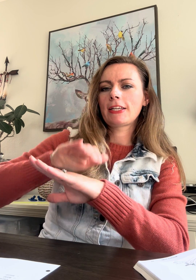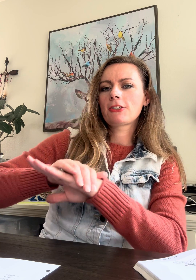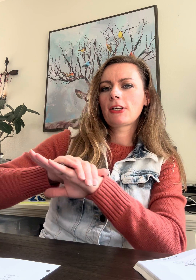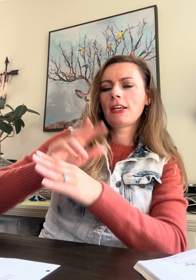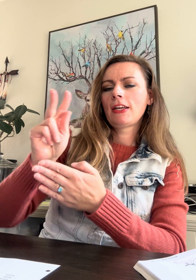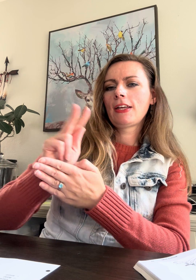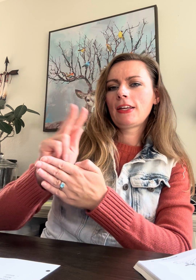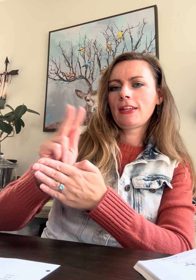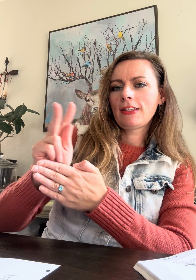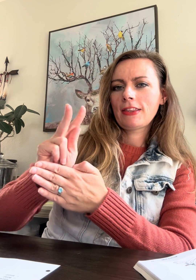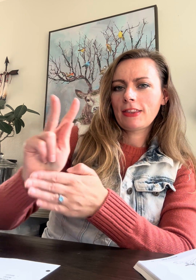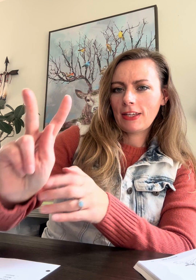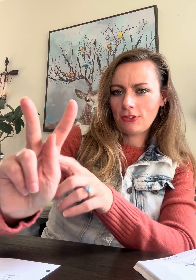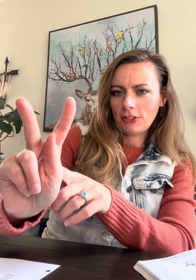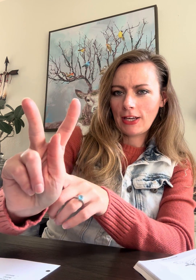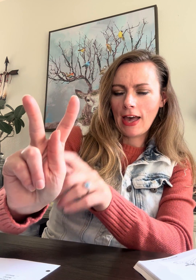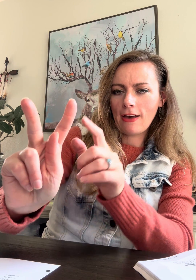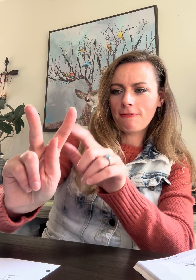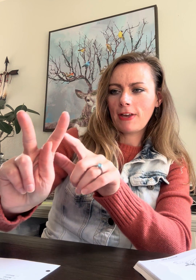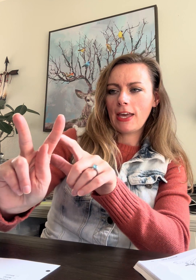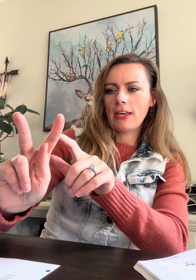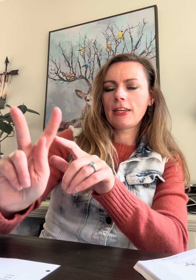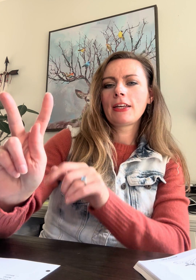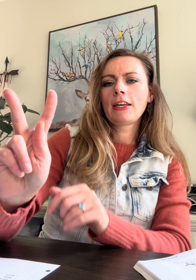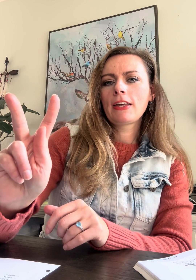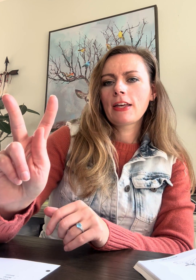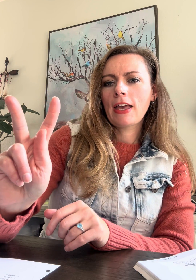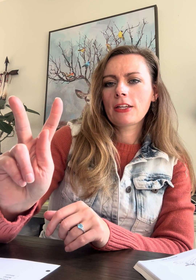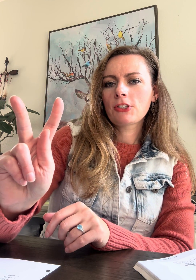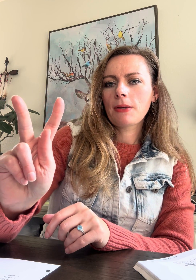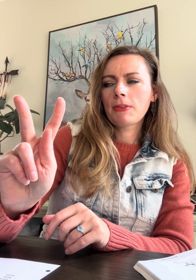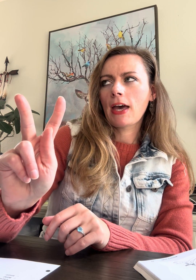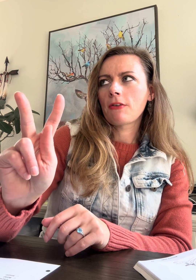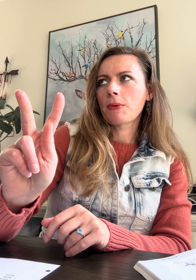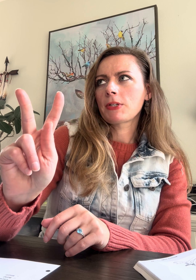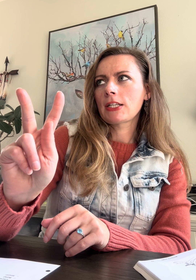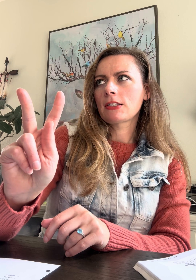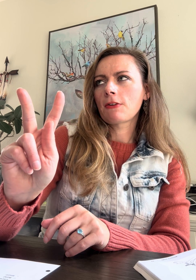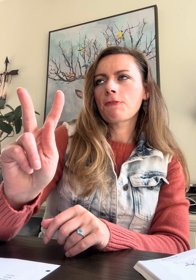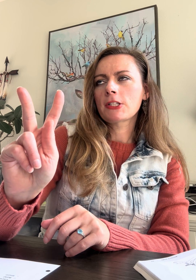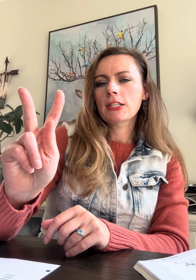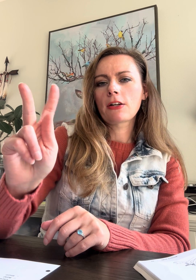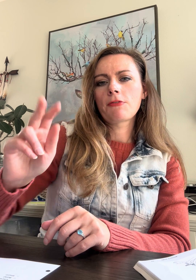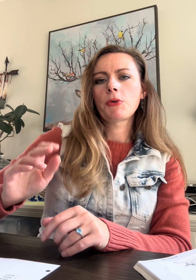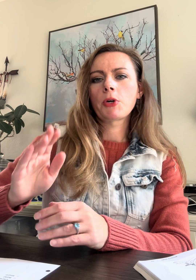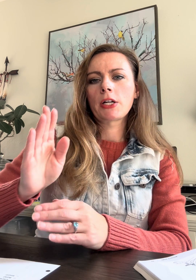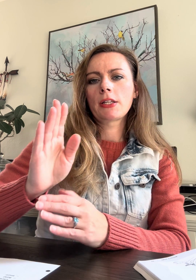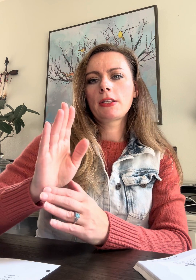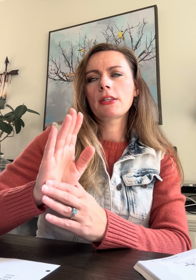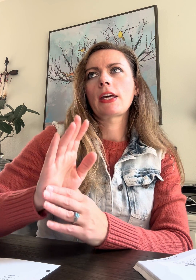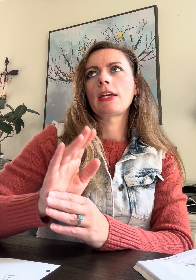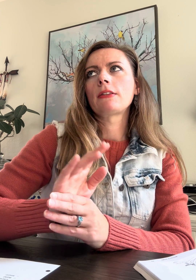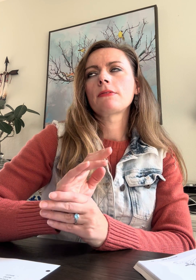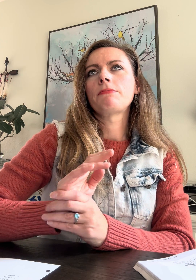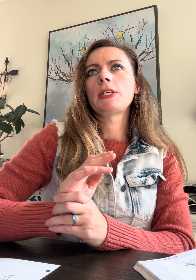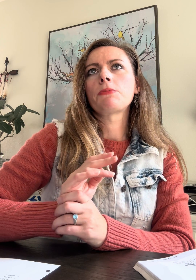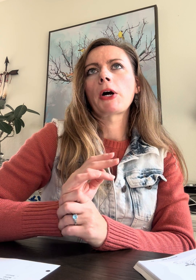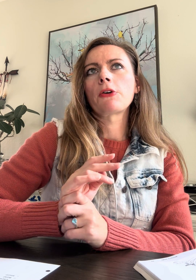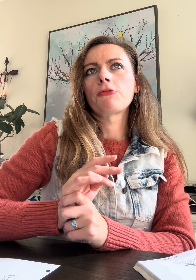English. They usually have a hand shape that represents the first letter of the word that it is borrowed from